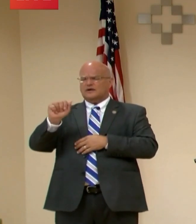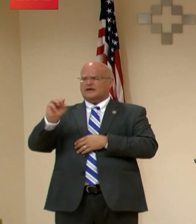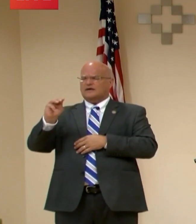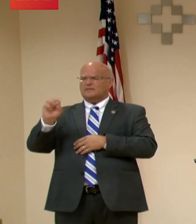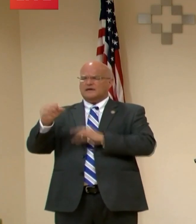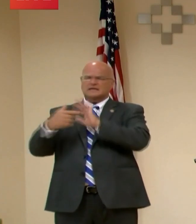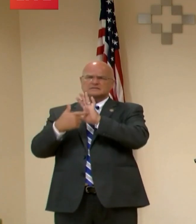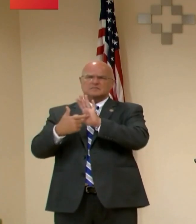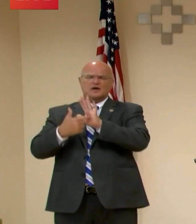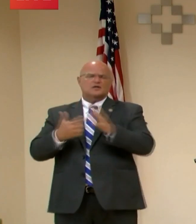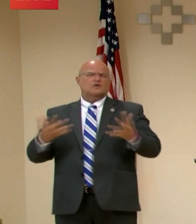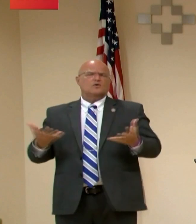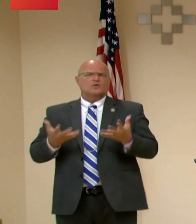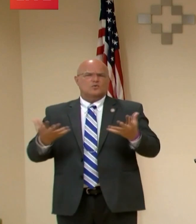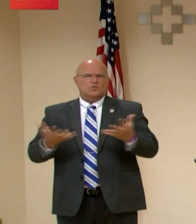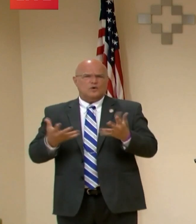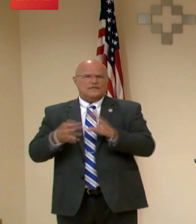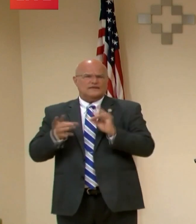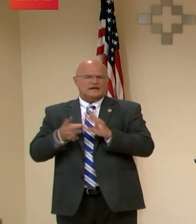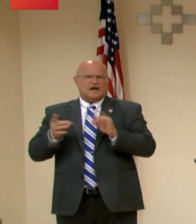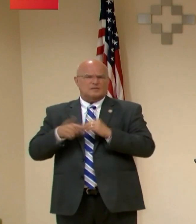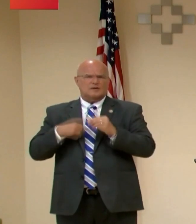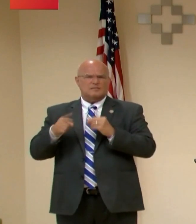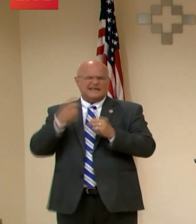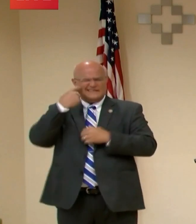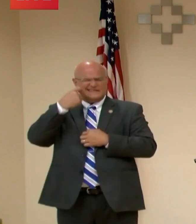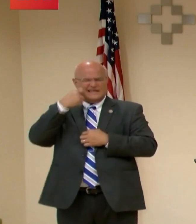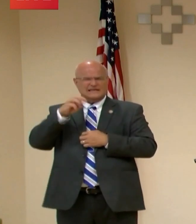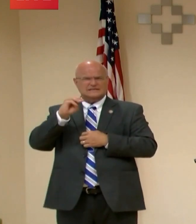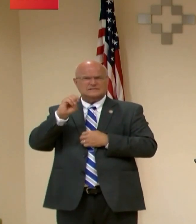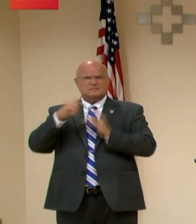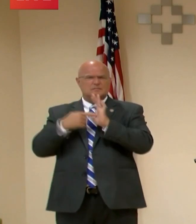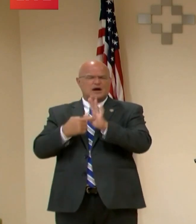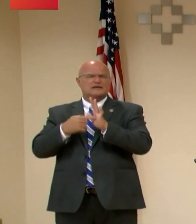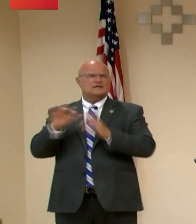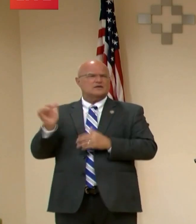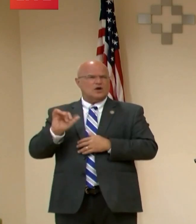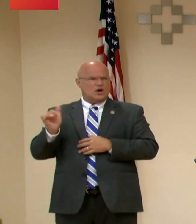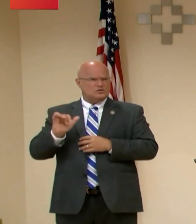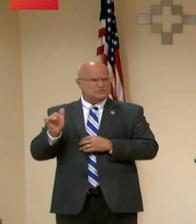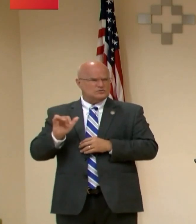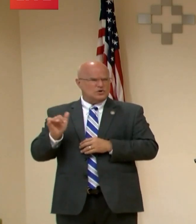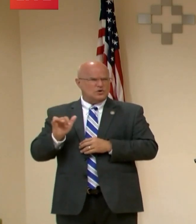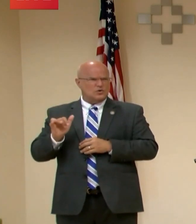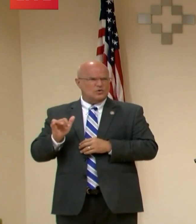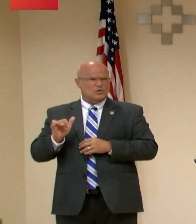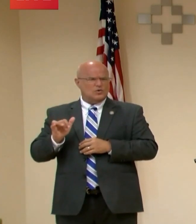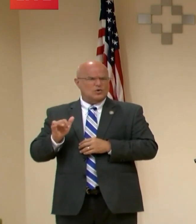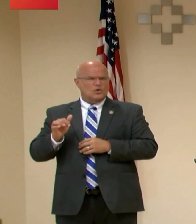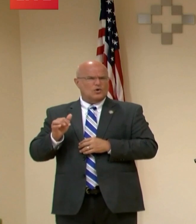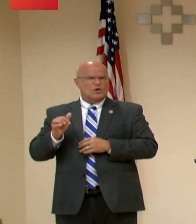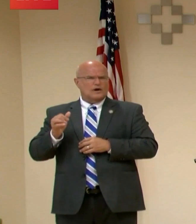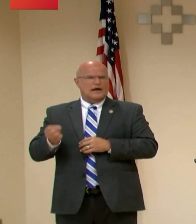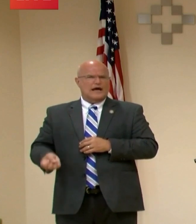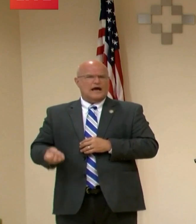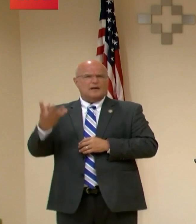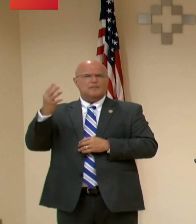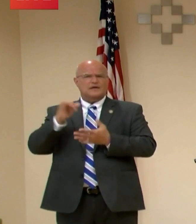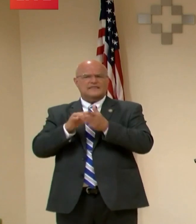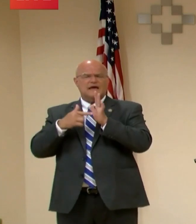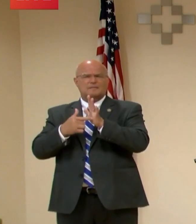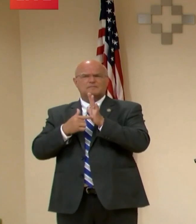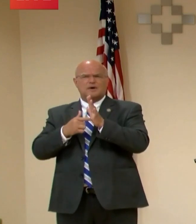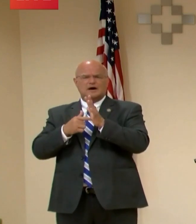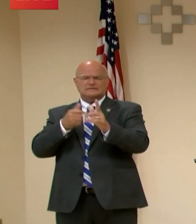wanted to see if you had a just comment on their latest modeling, and also want to see how much is that